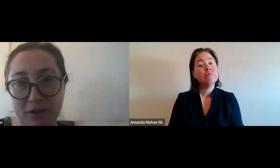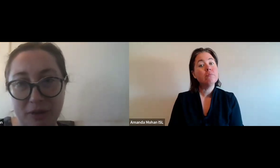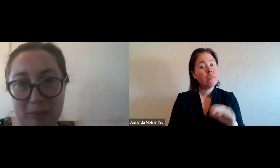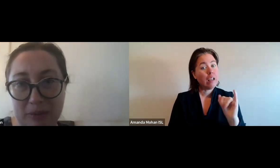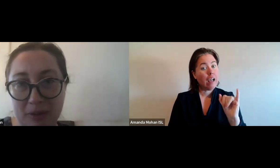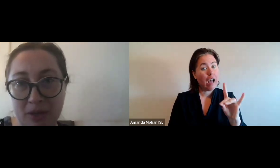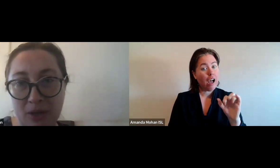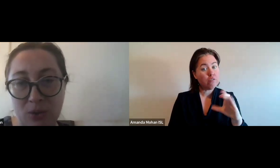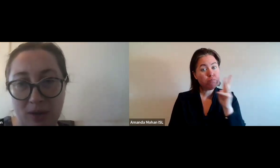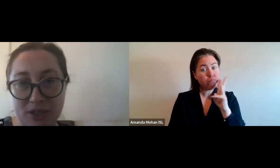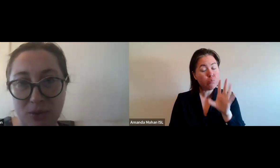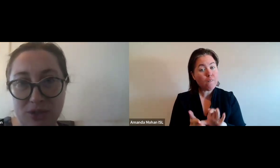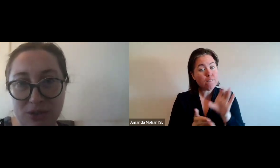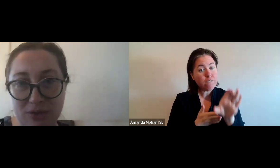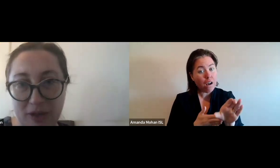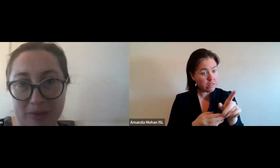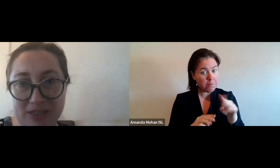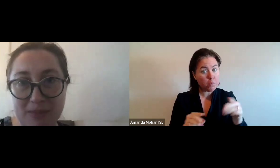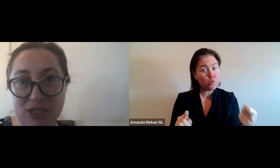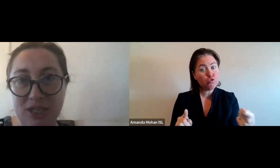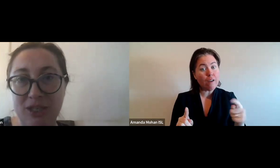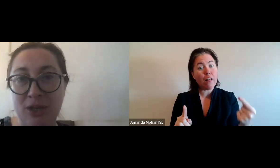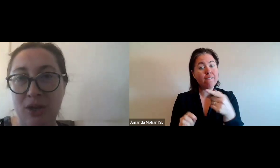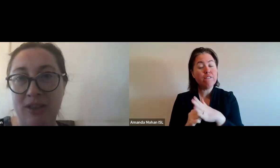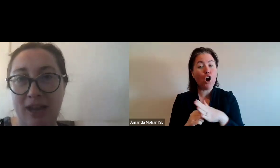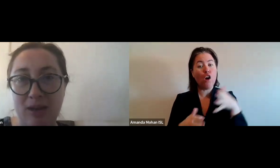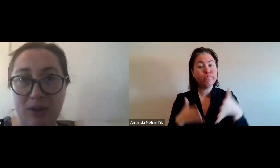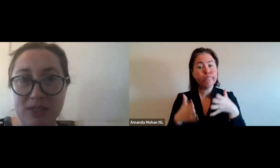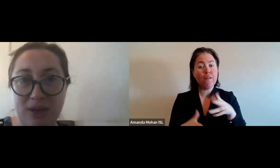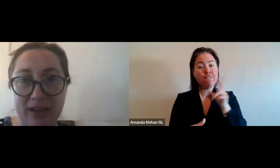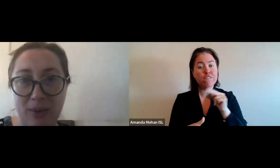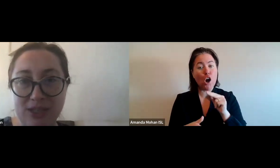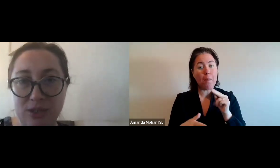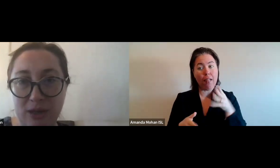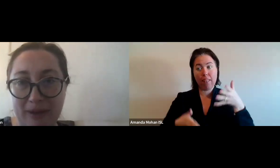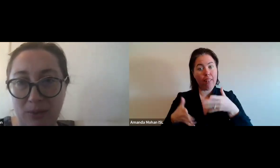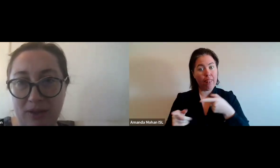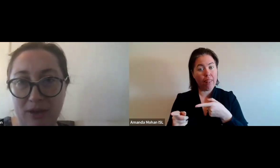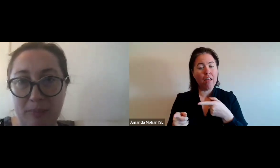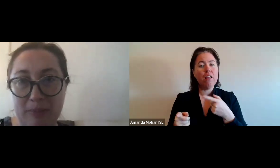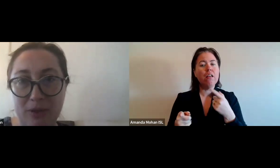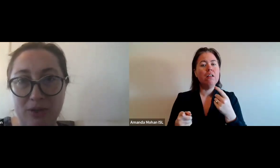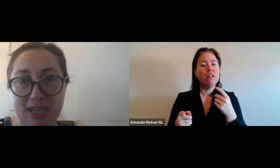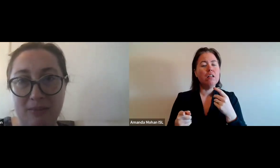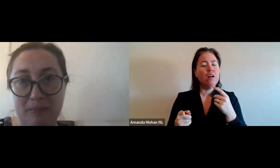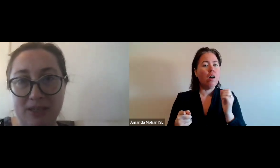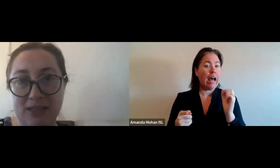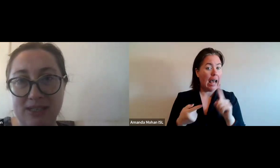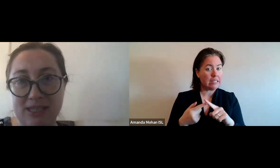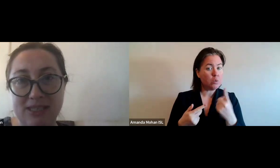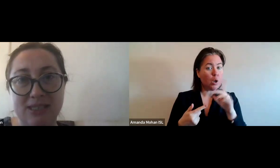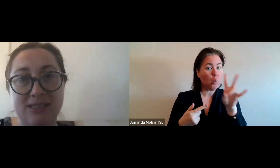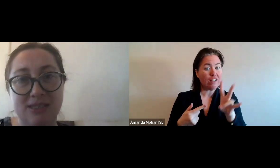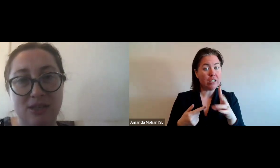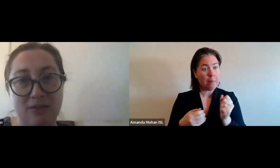any travel for people who want to go to do the verbal submission. That we also had a question about whether people could get